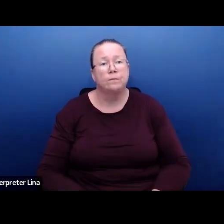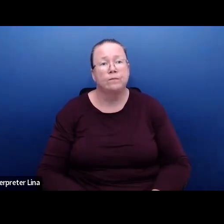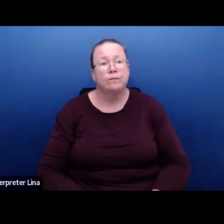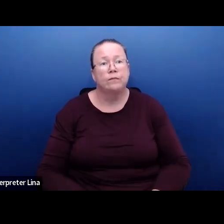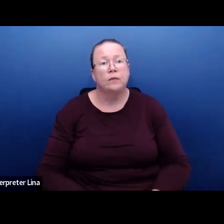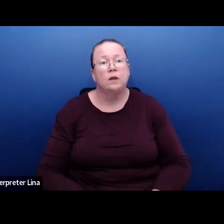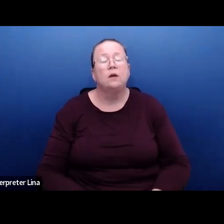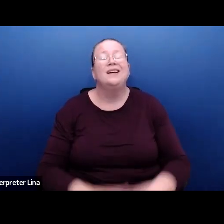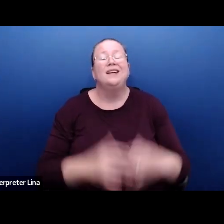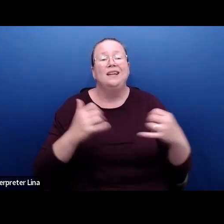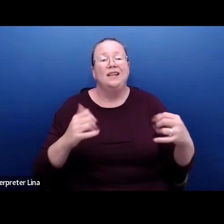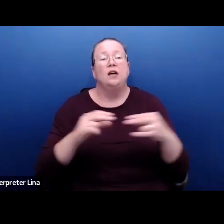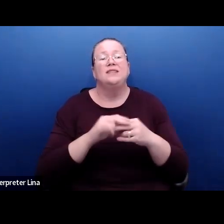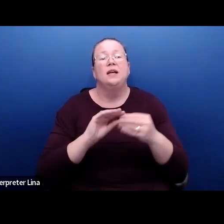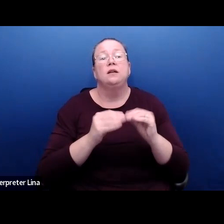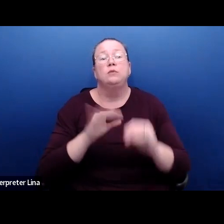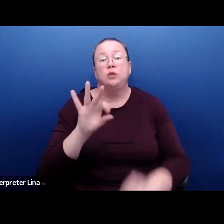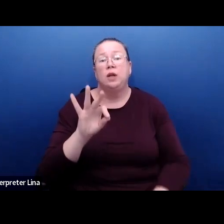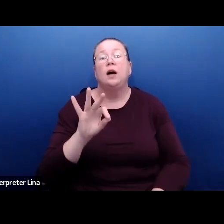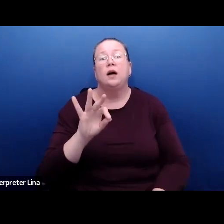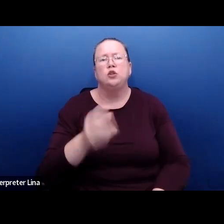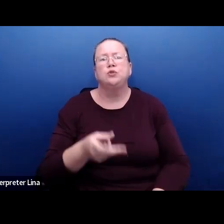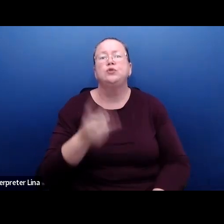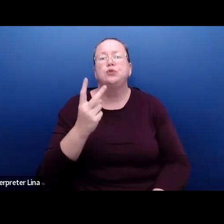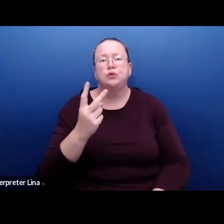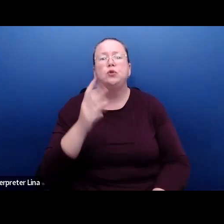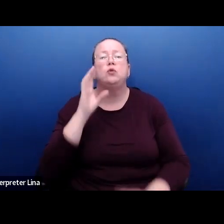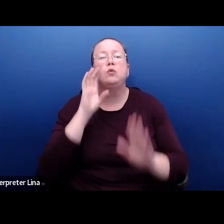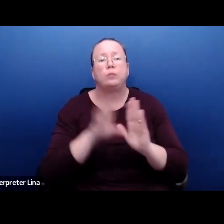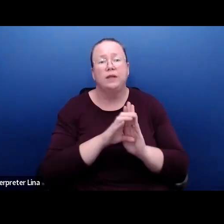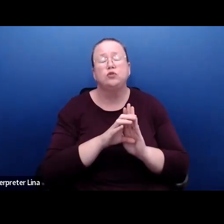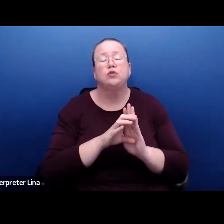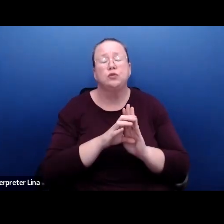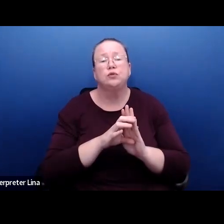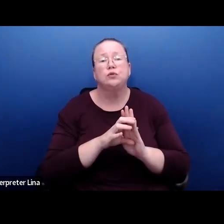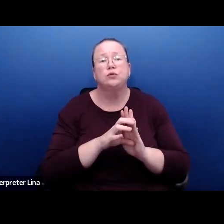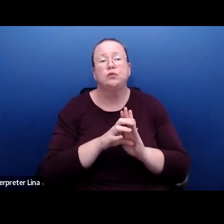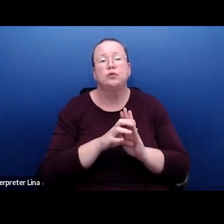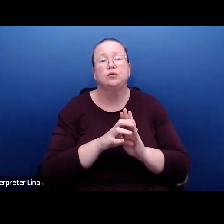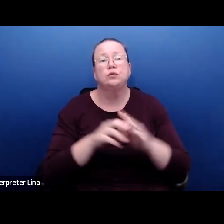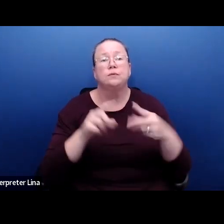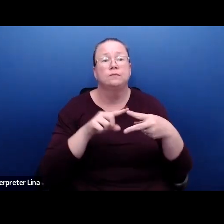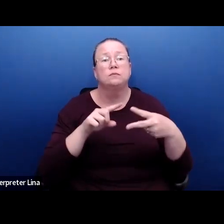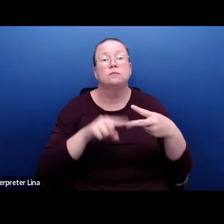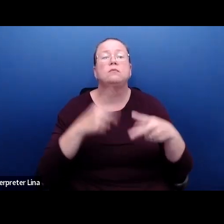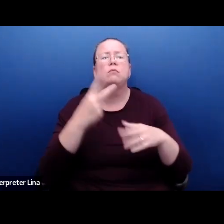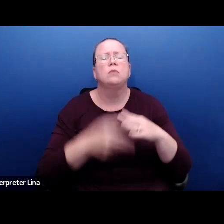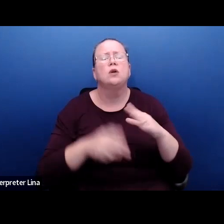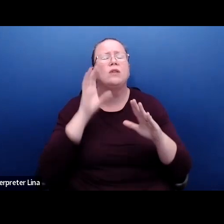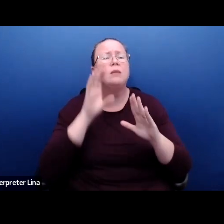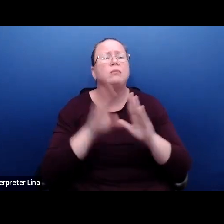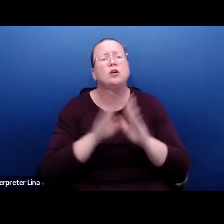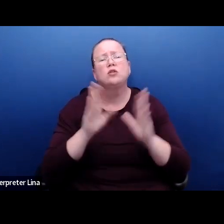So now we're on slide 9. So there's 2 images on your screen. They're both a picture of a